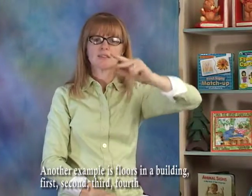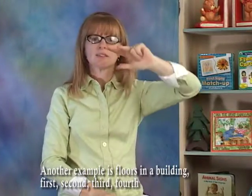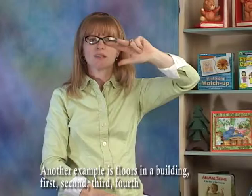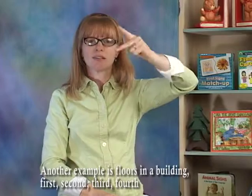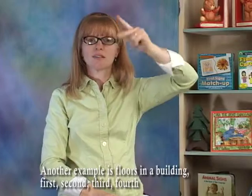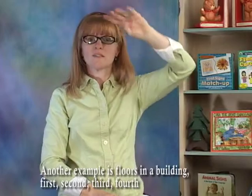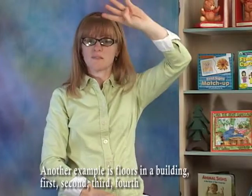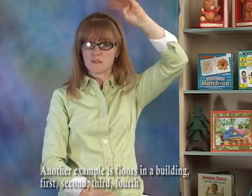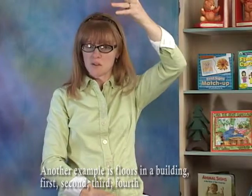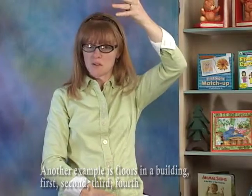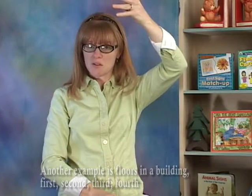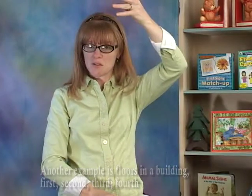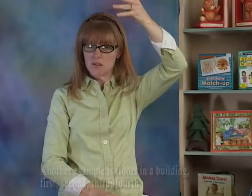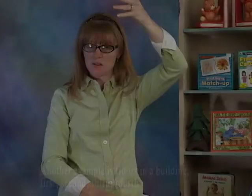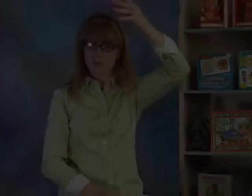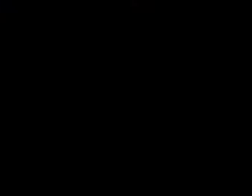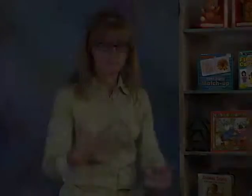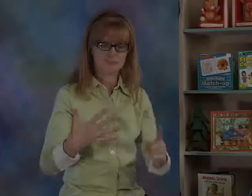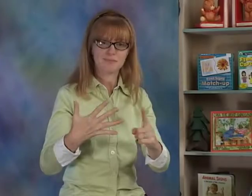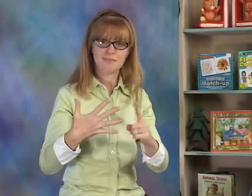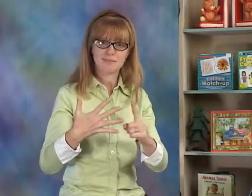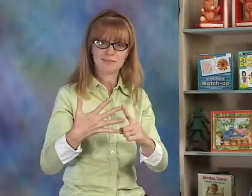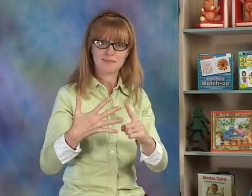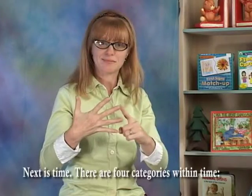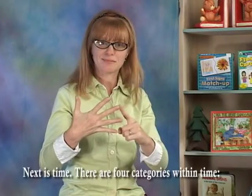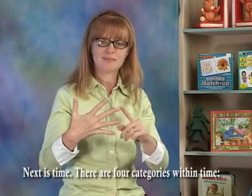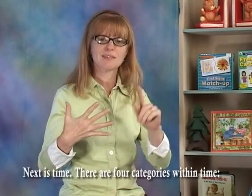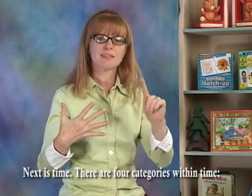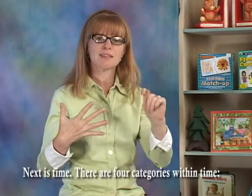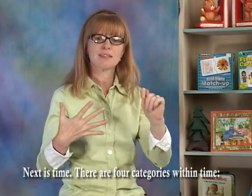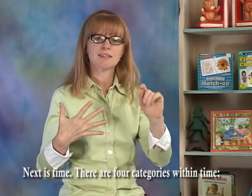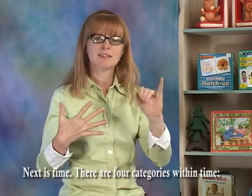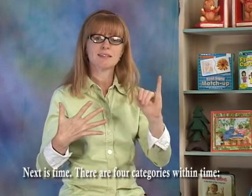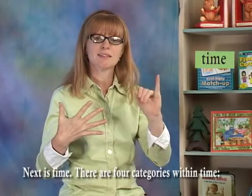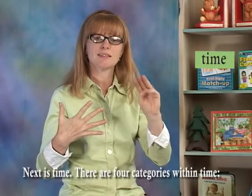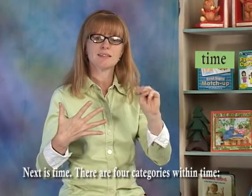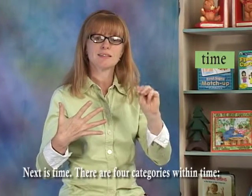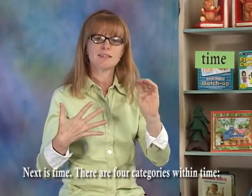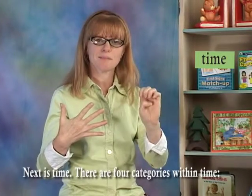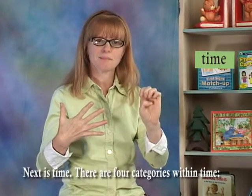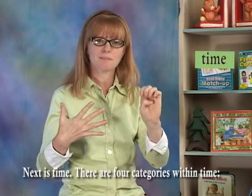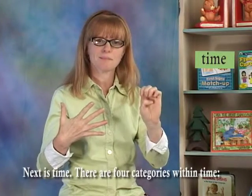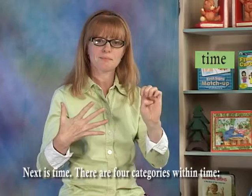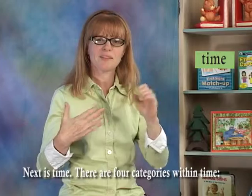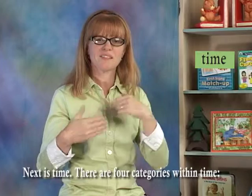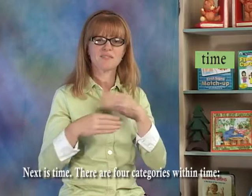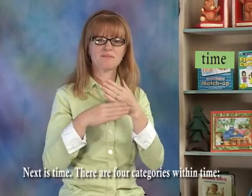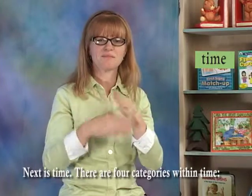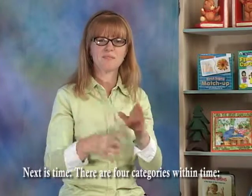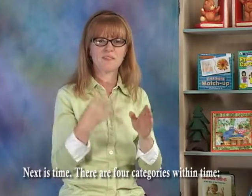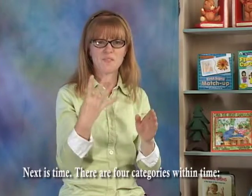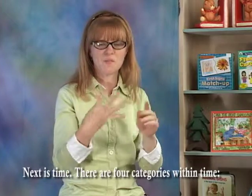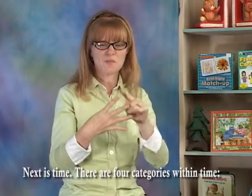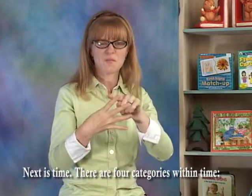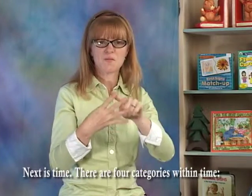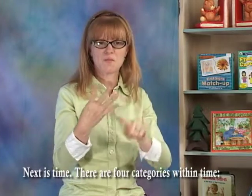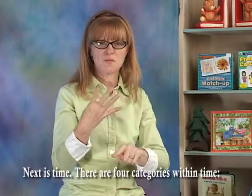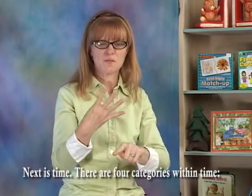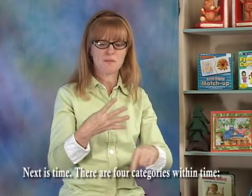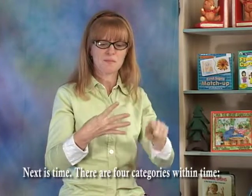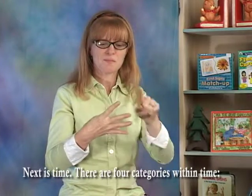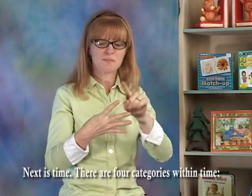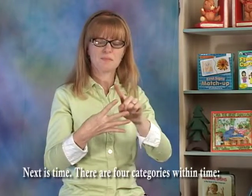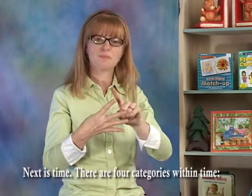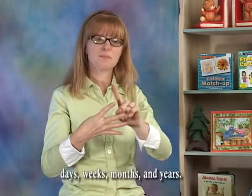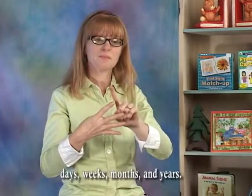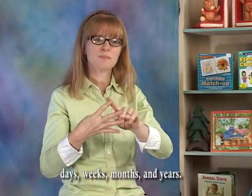First, second, third, fourth. Next is time. There are 4 categories within